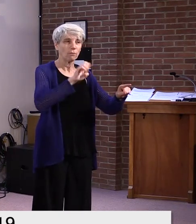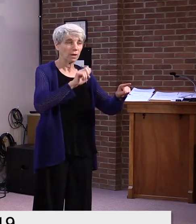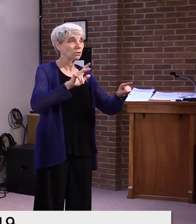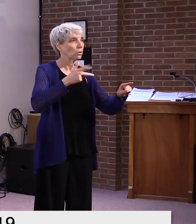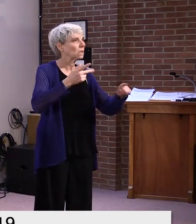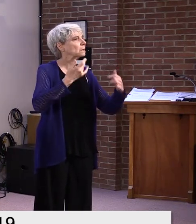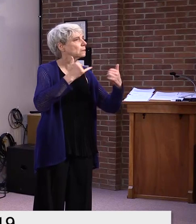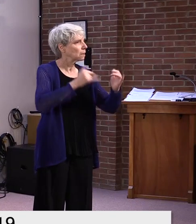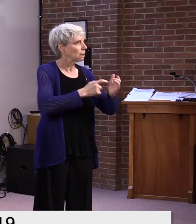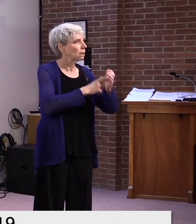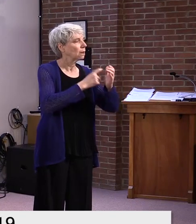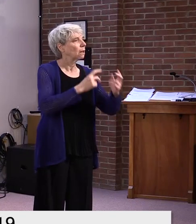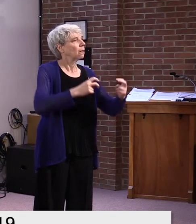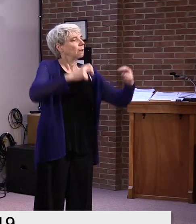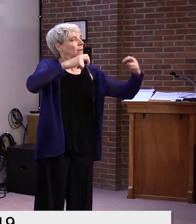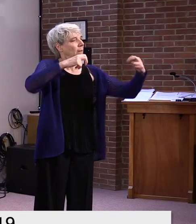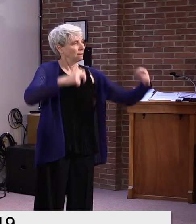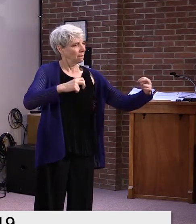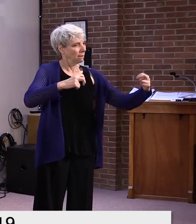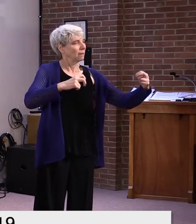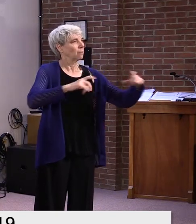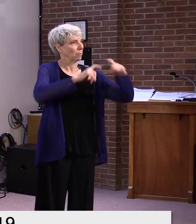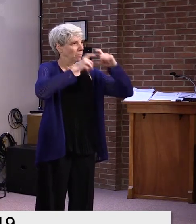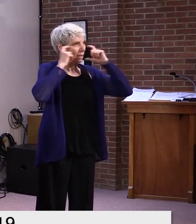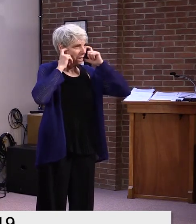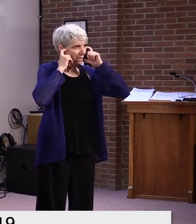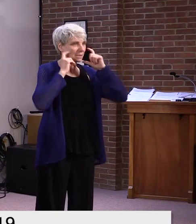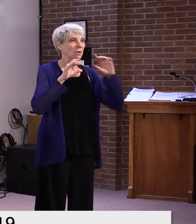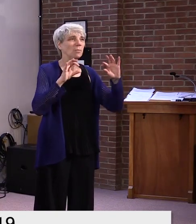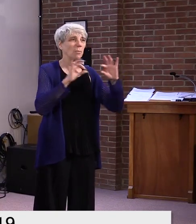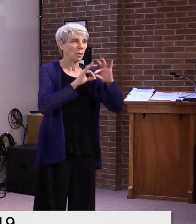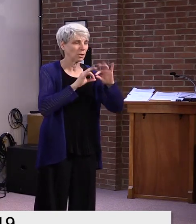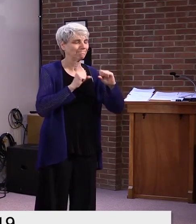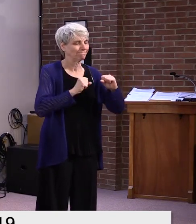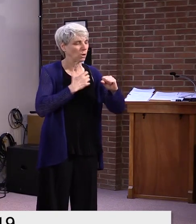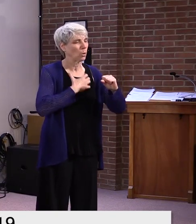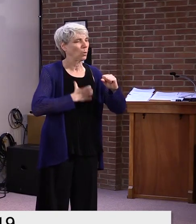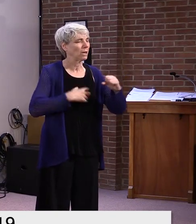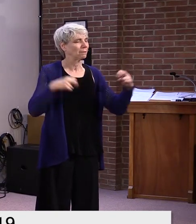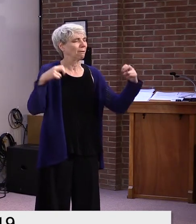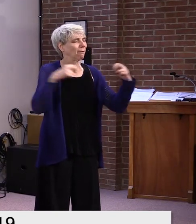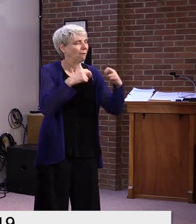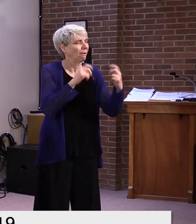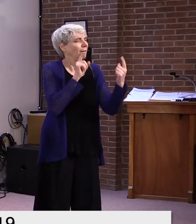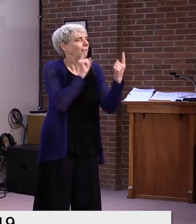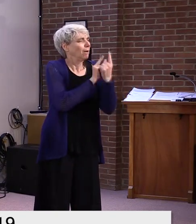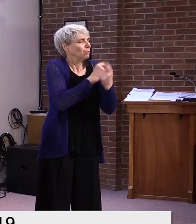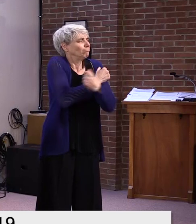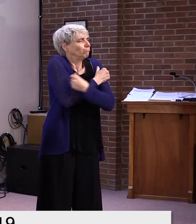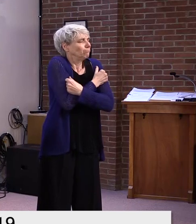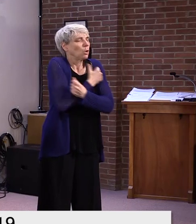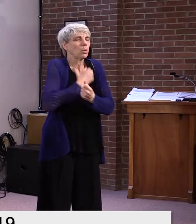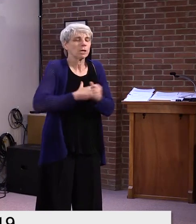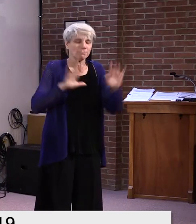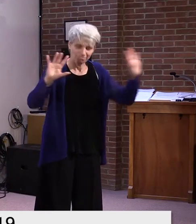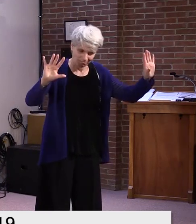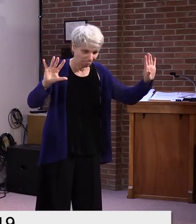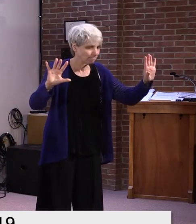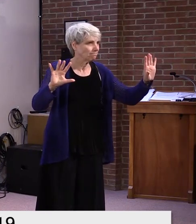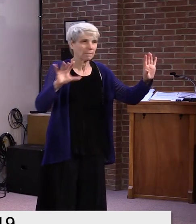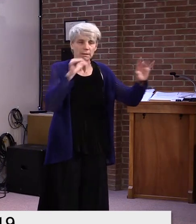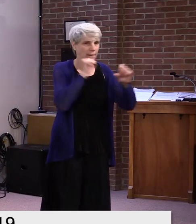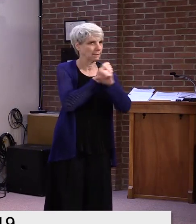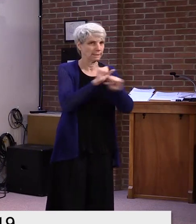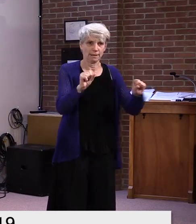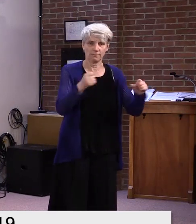distancing and masks complicate much needed and wanted reunions and visits between family members and other